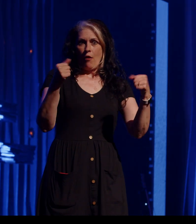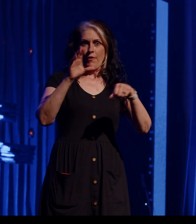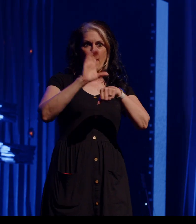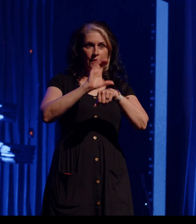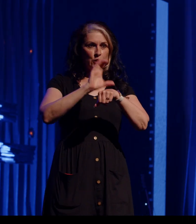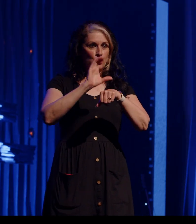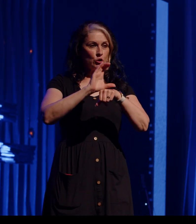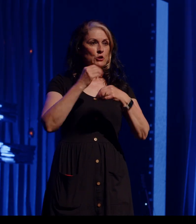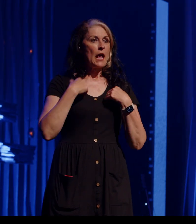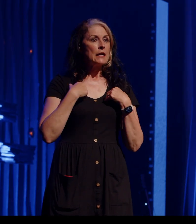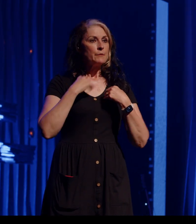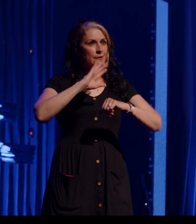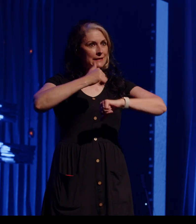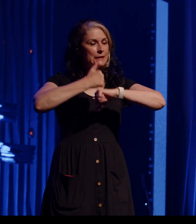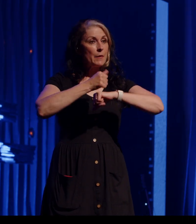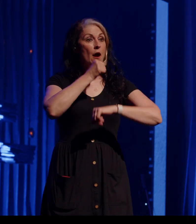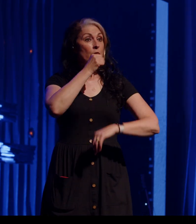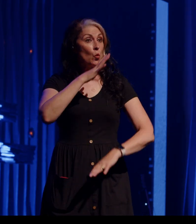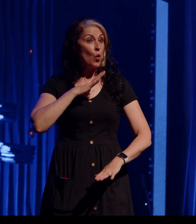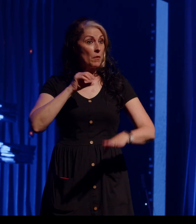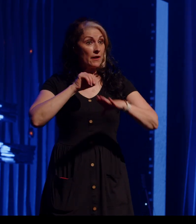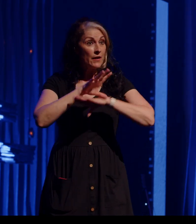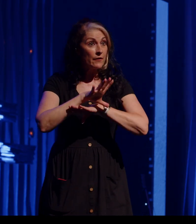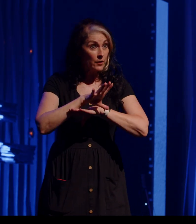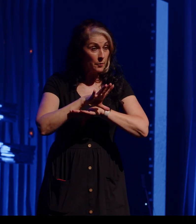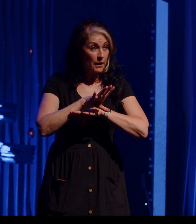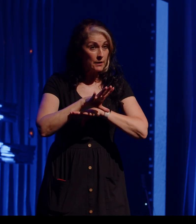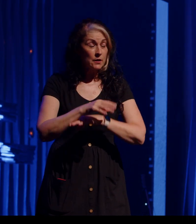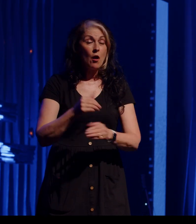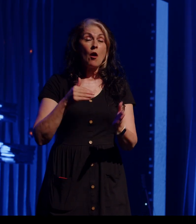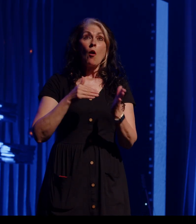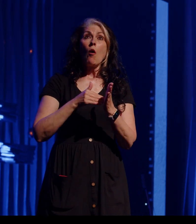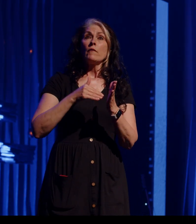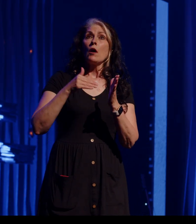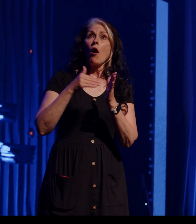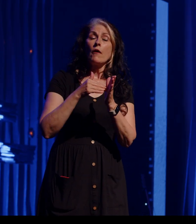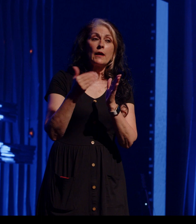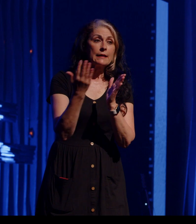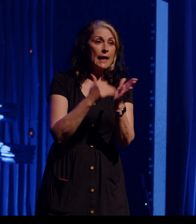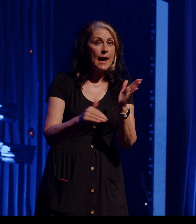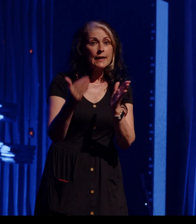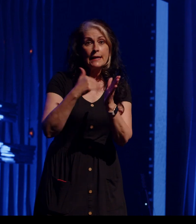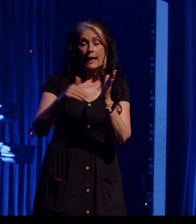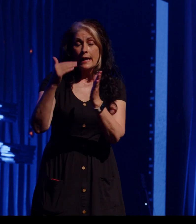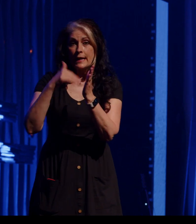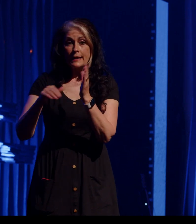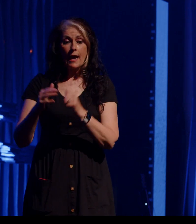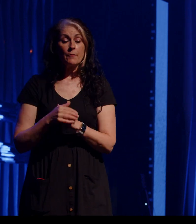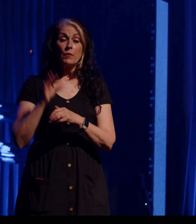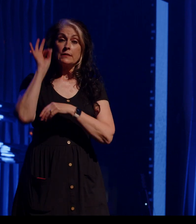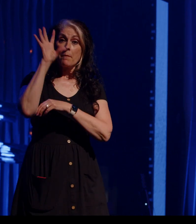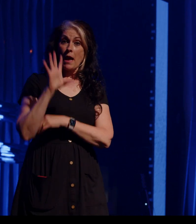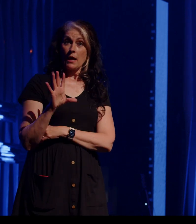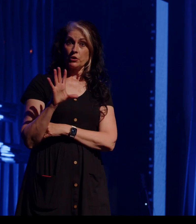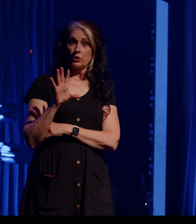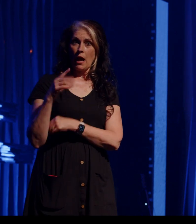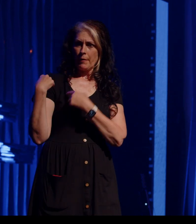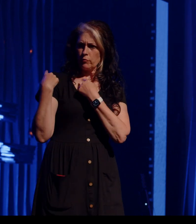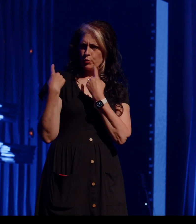church has been built on women of influence so many times, over and over again. And as a pastor who's been here